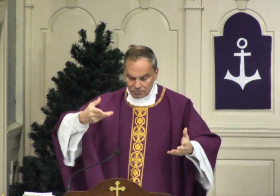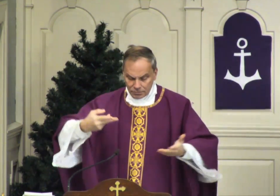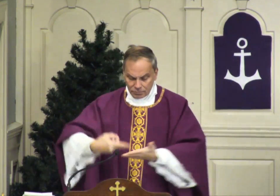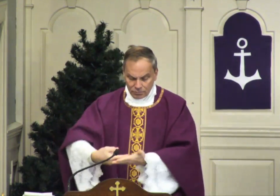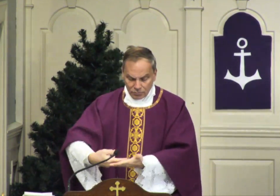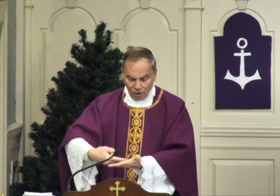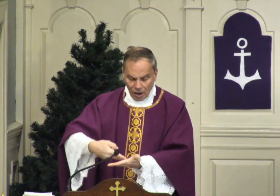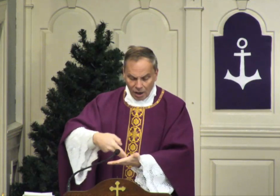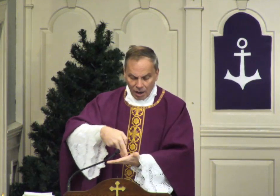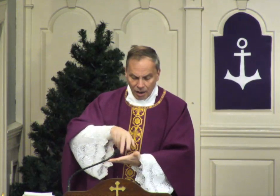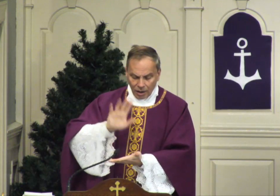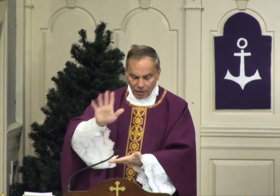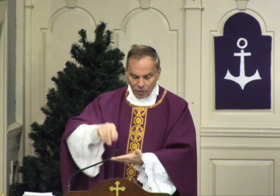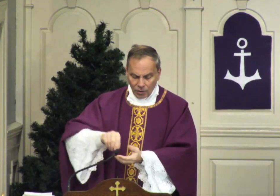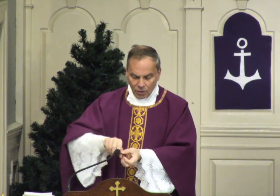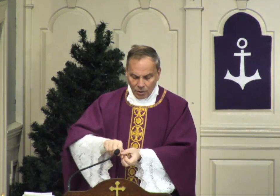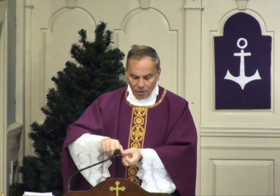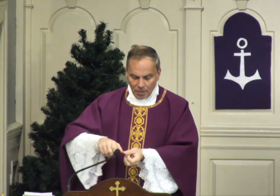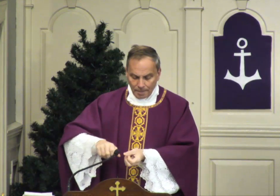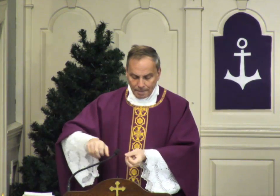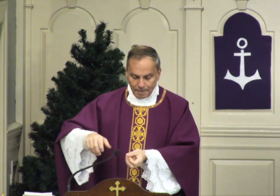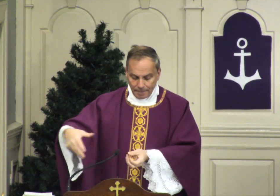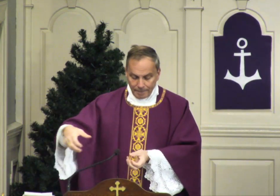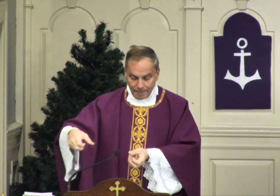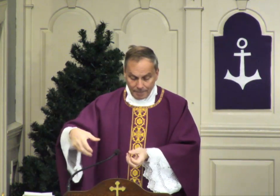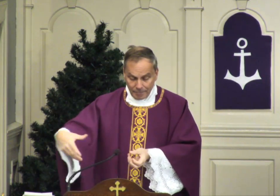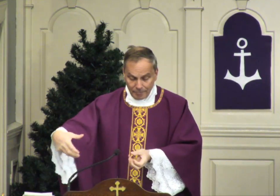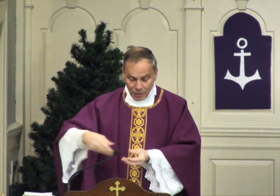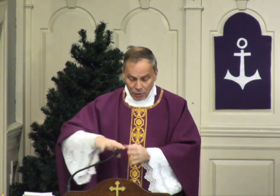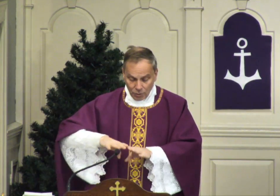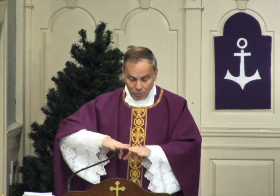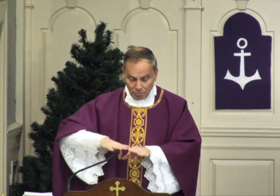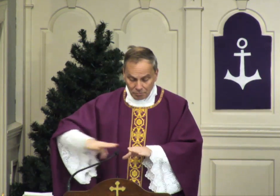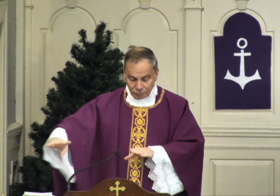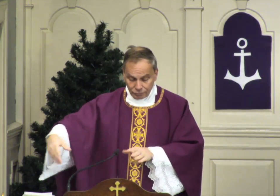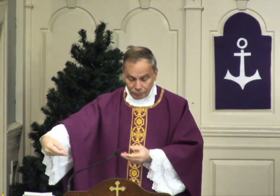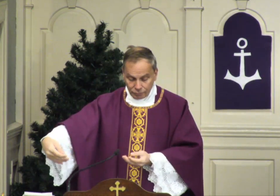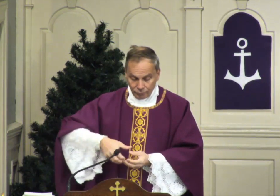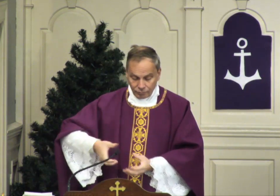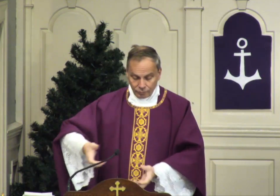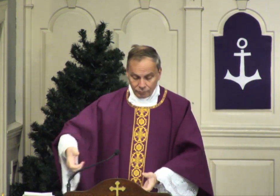I say to you, rise, pick up your stretcher,